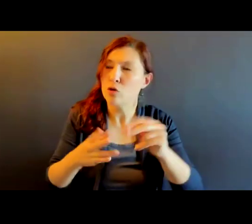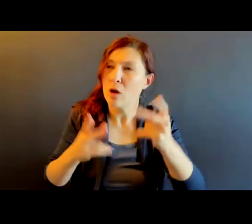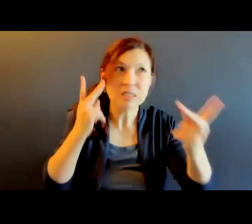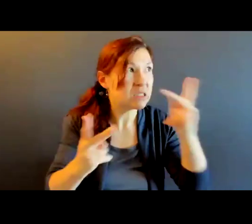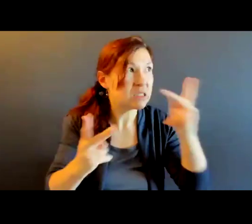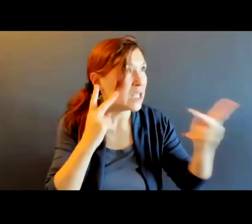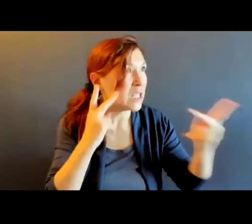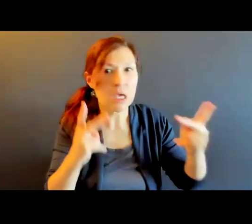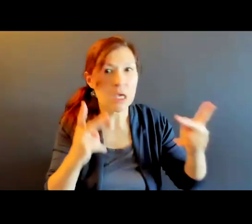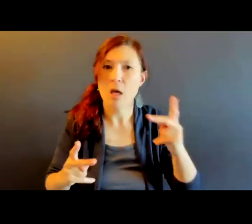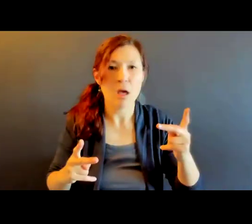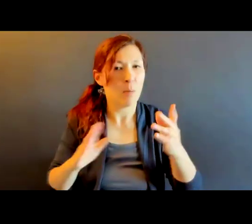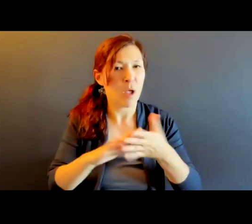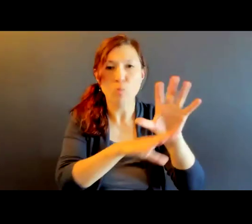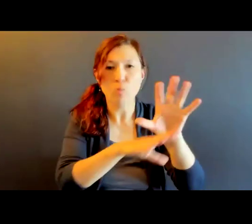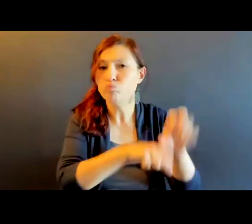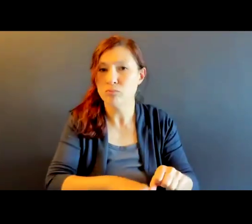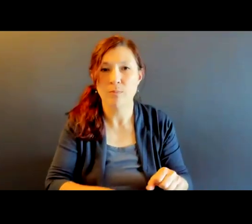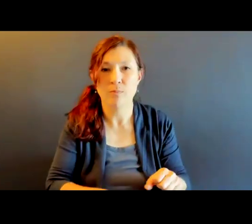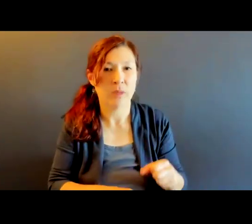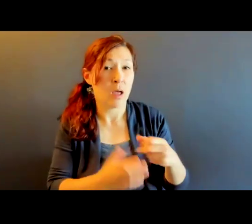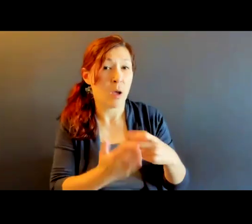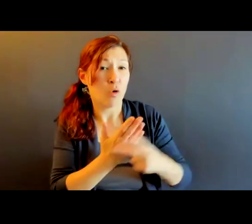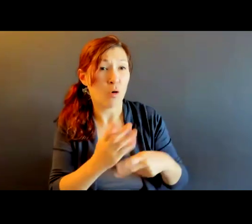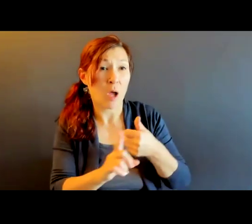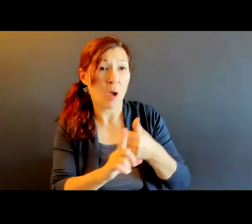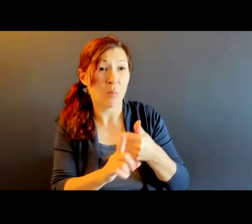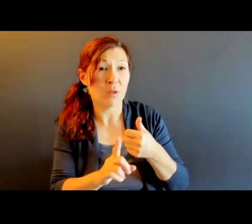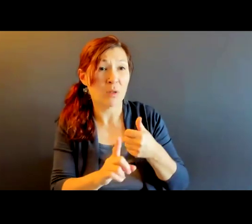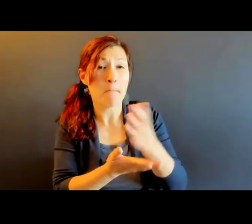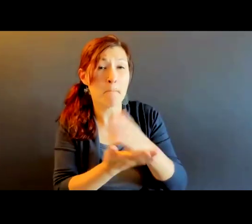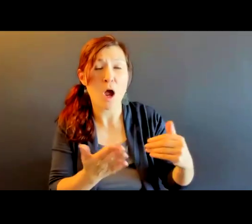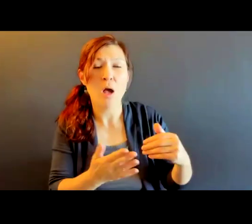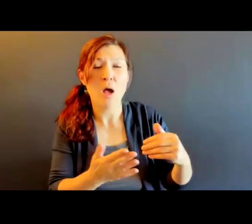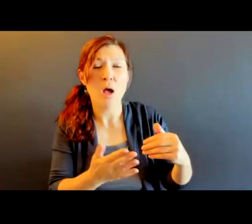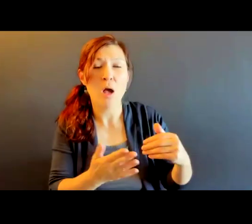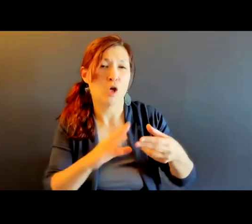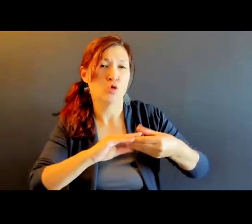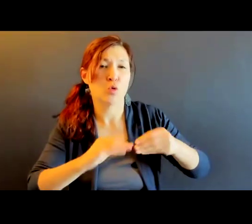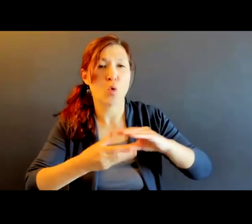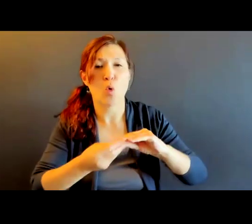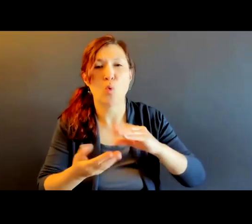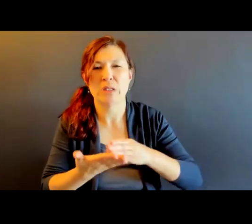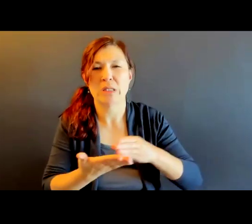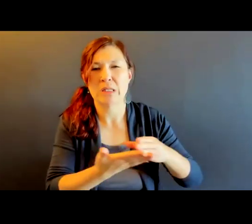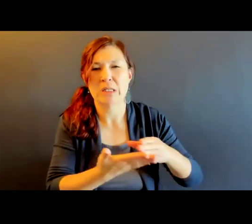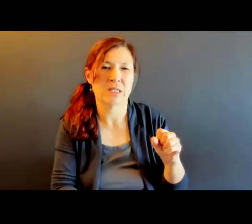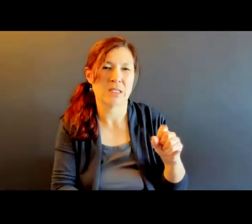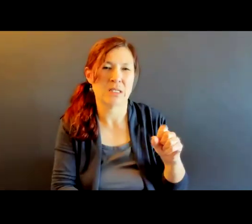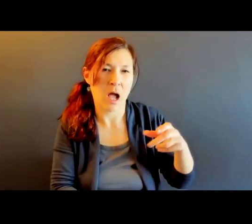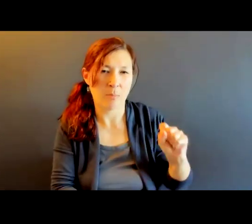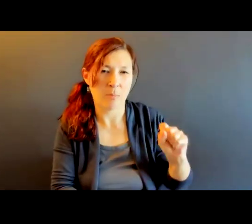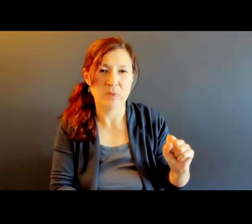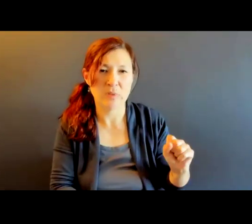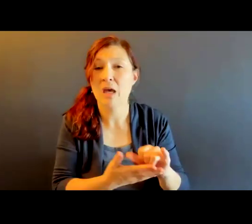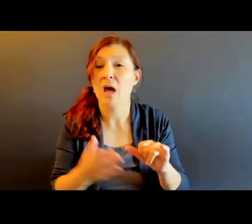everywhere. One of the program's features is Story Stops, which the mayor mentioned. This engages our youngest